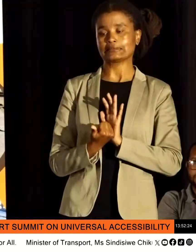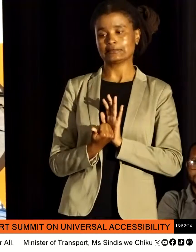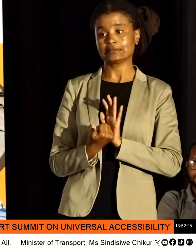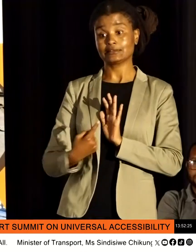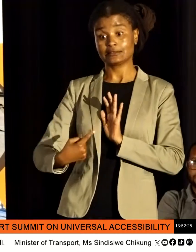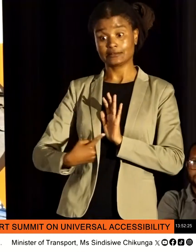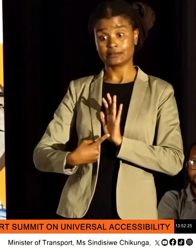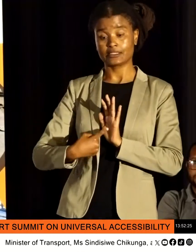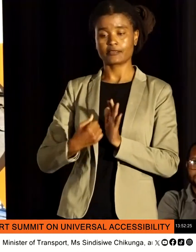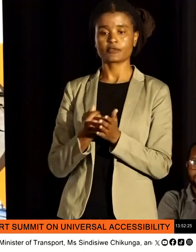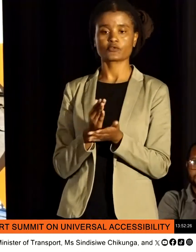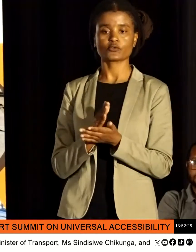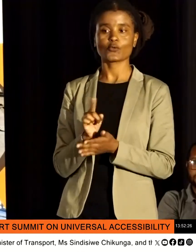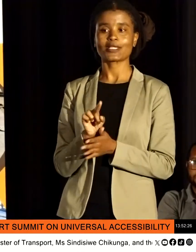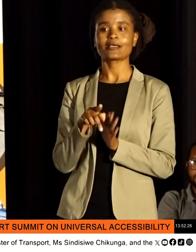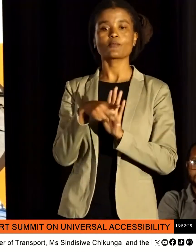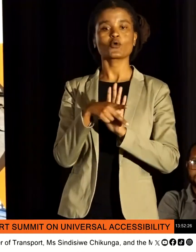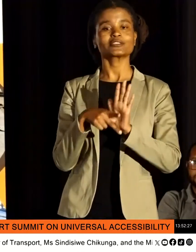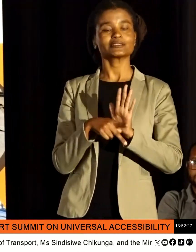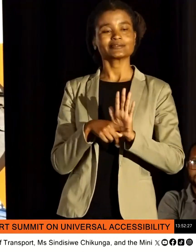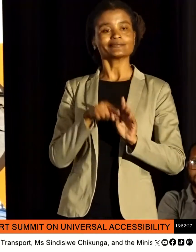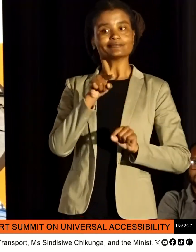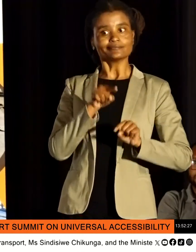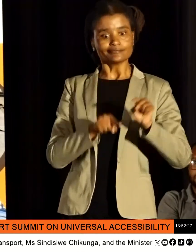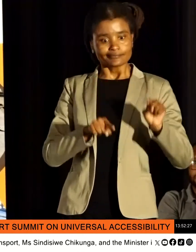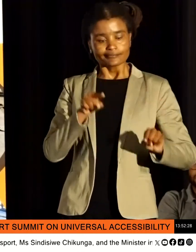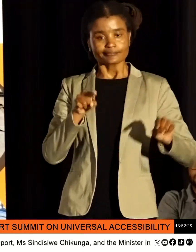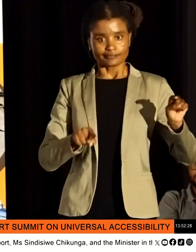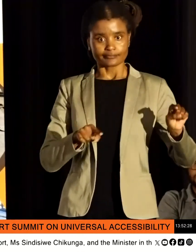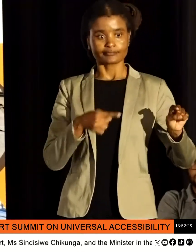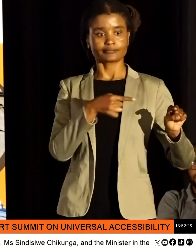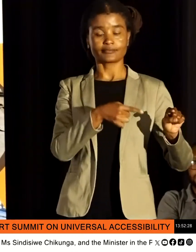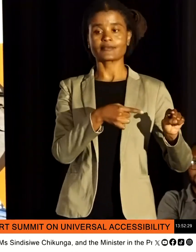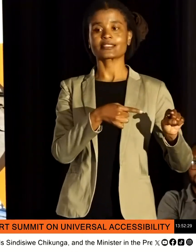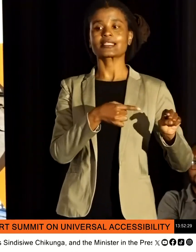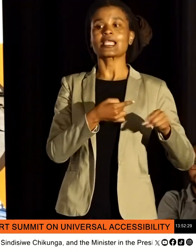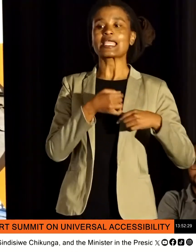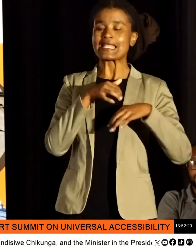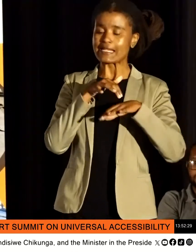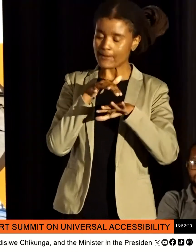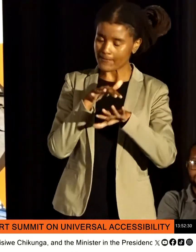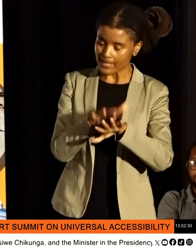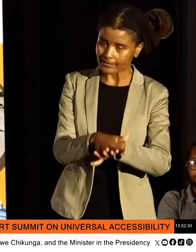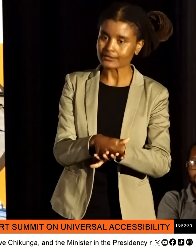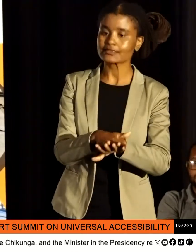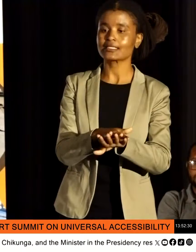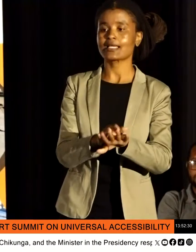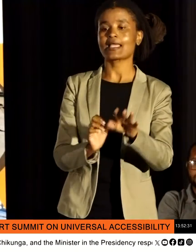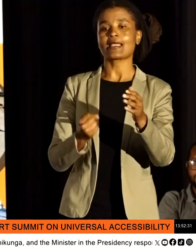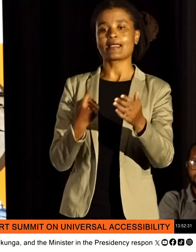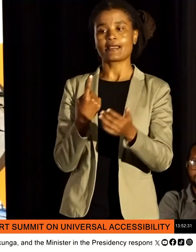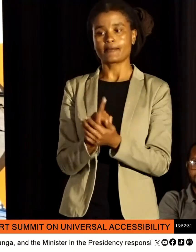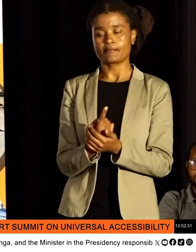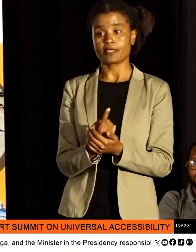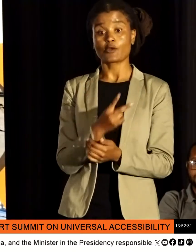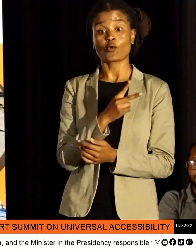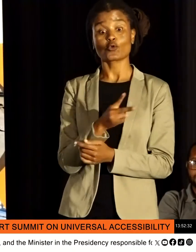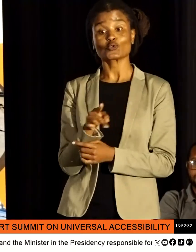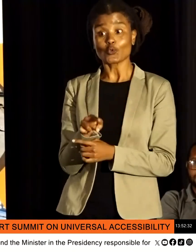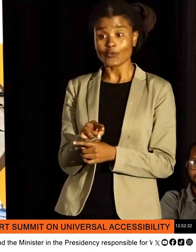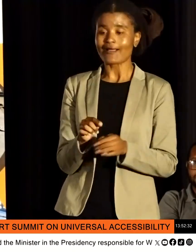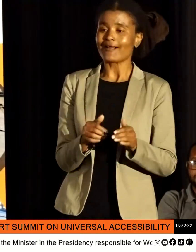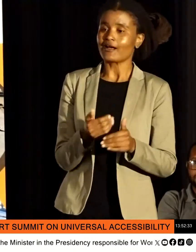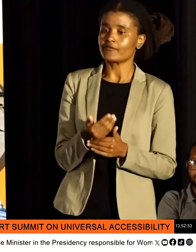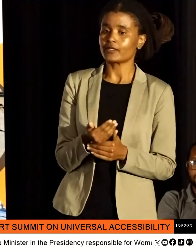that policies enacted are enforced, implementation happens, evaluation and monitoring